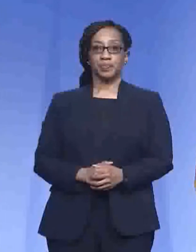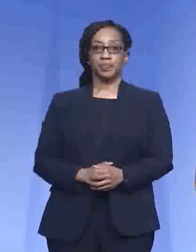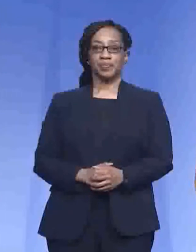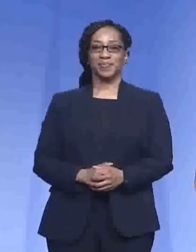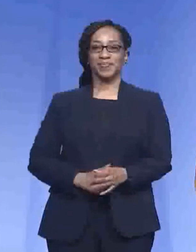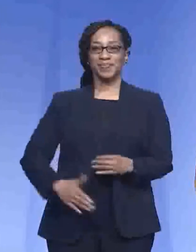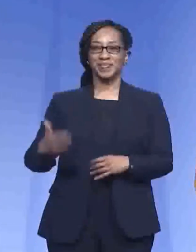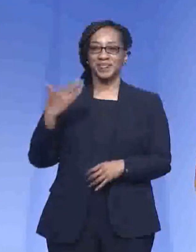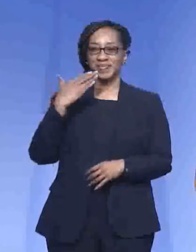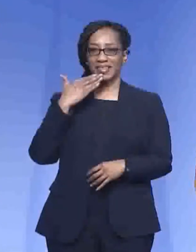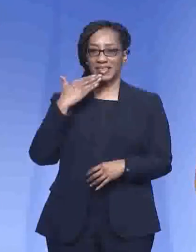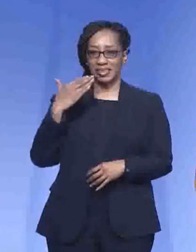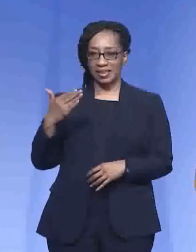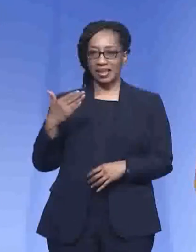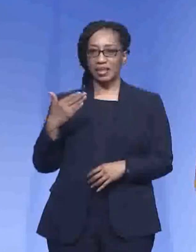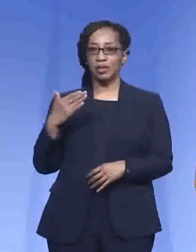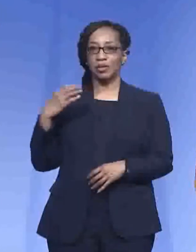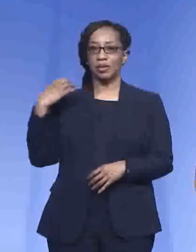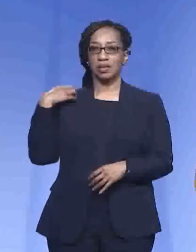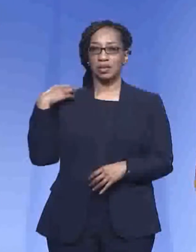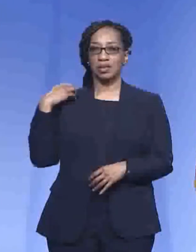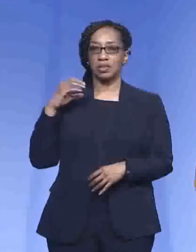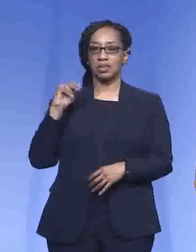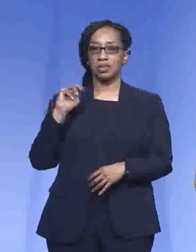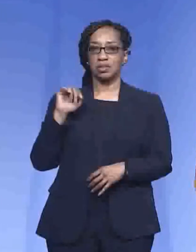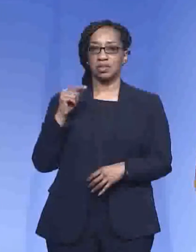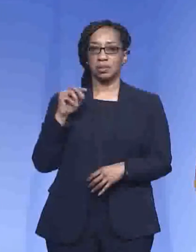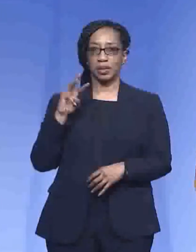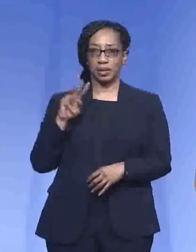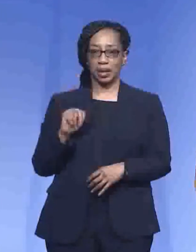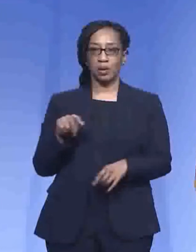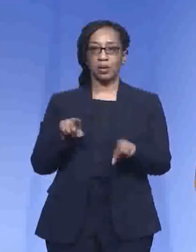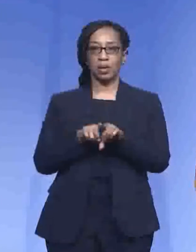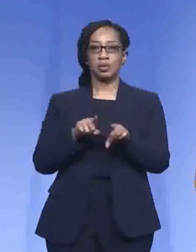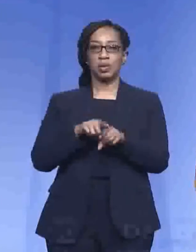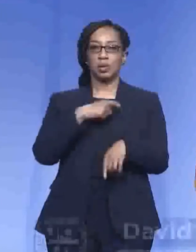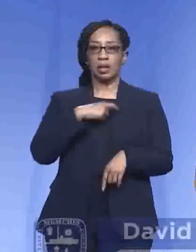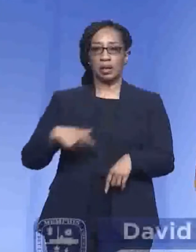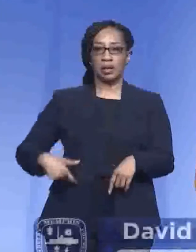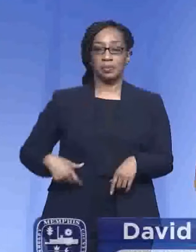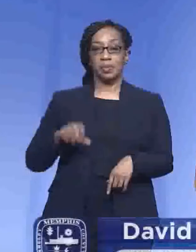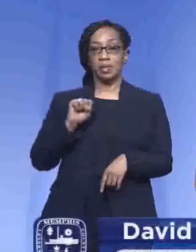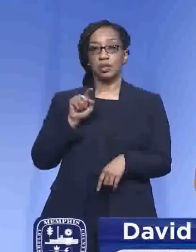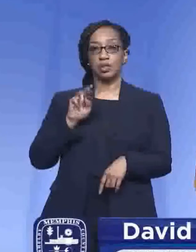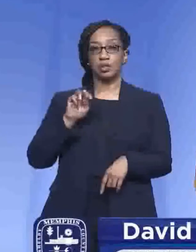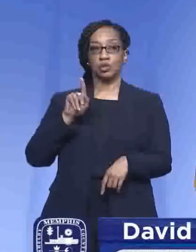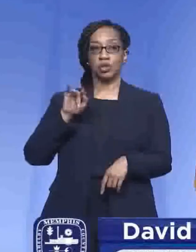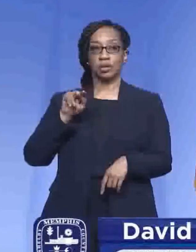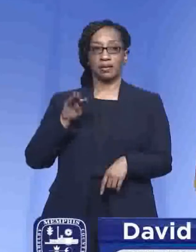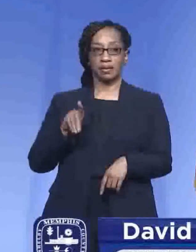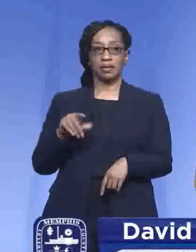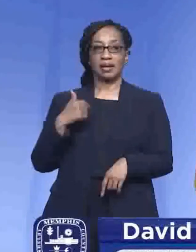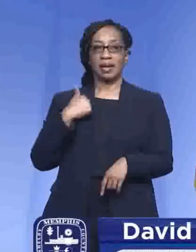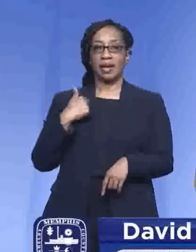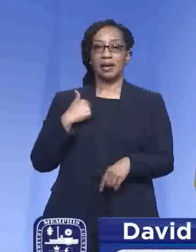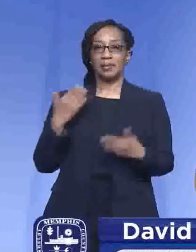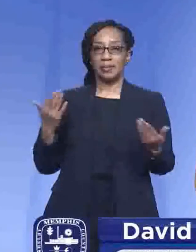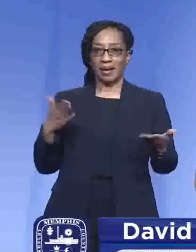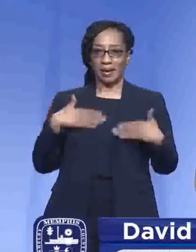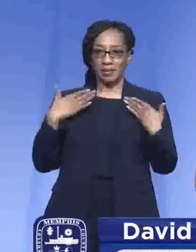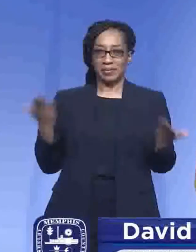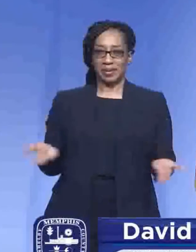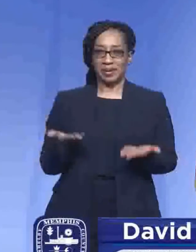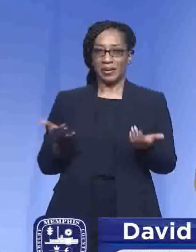Thank you, Chief McGowen and Mayor Mayor Strickland. David Sweat, Deputy Director, Shelby County Health Department. Happy to be with you